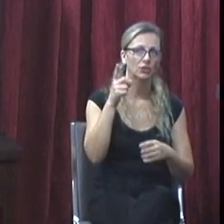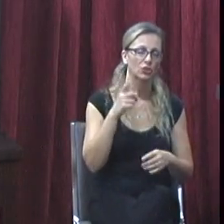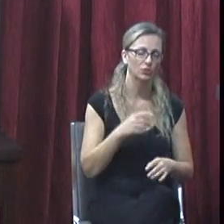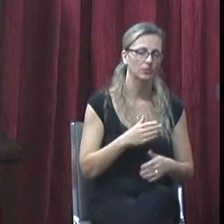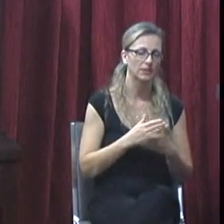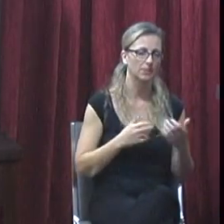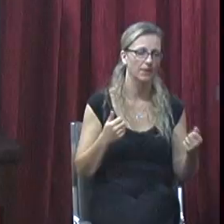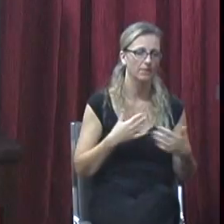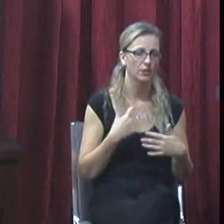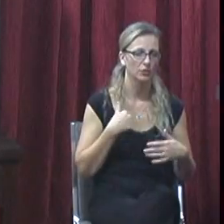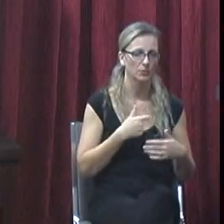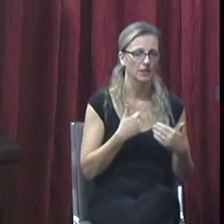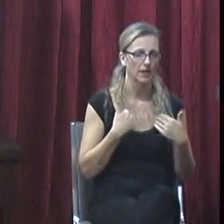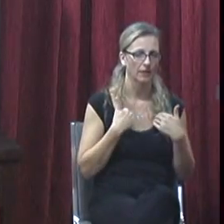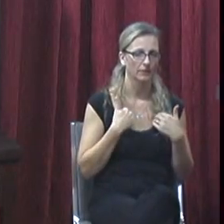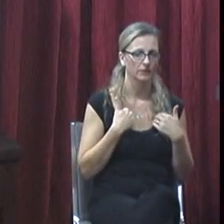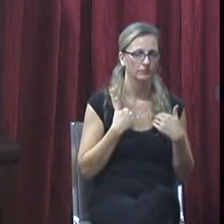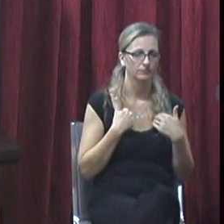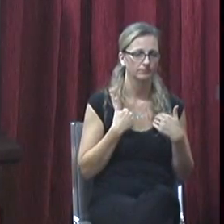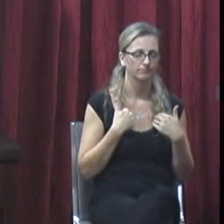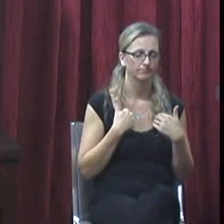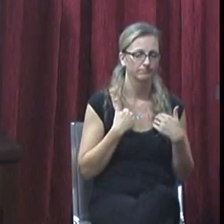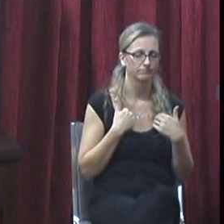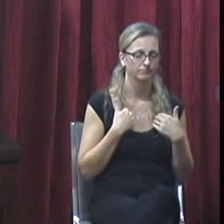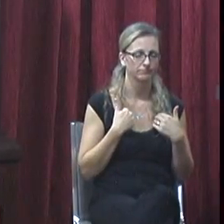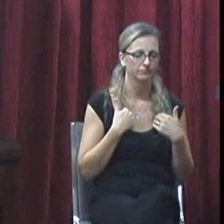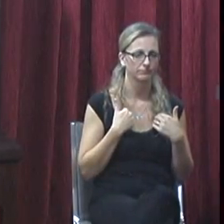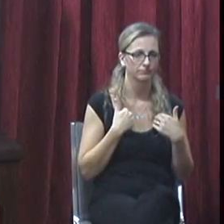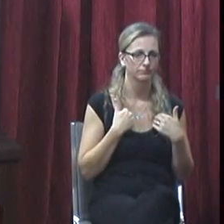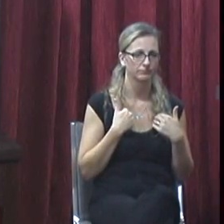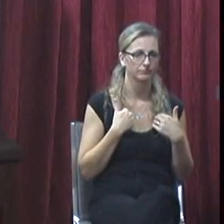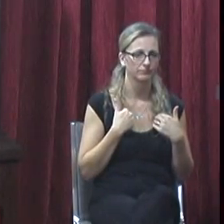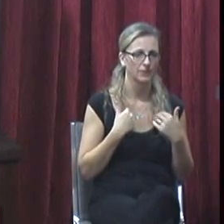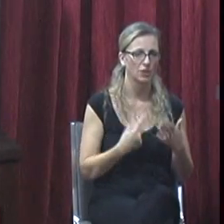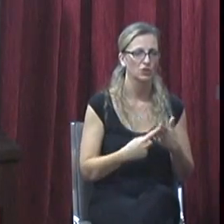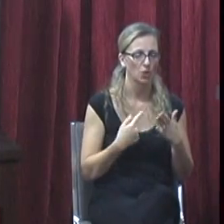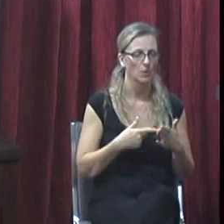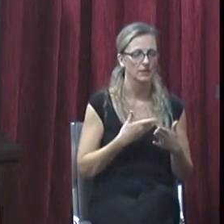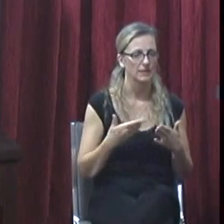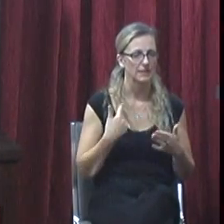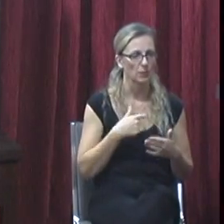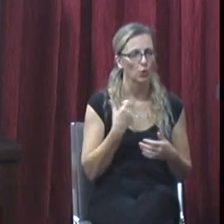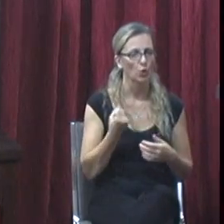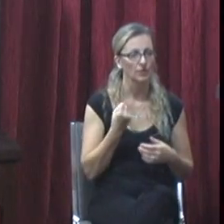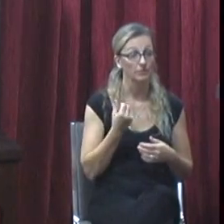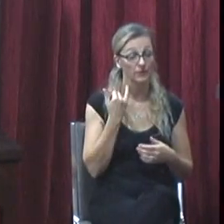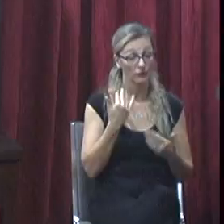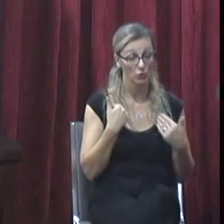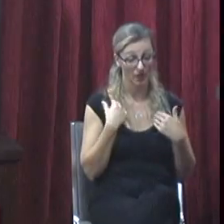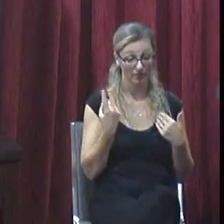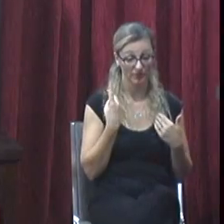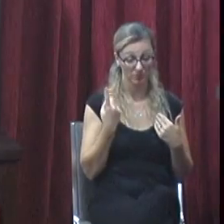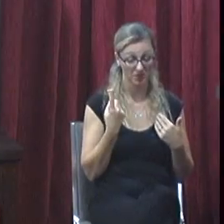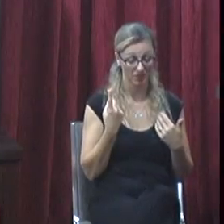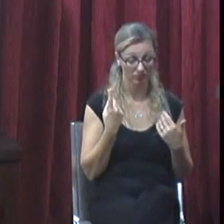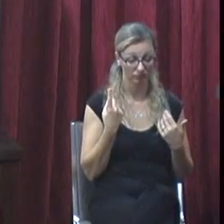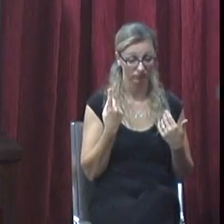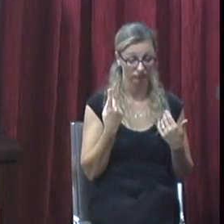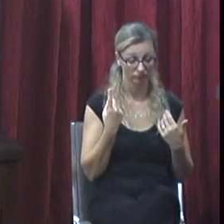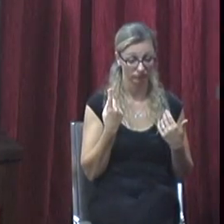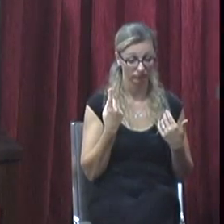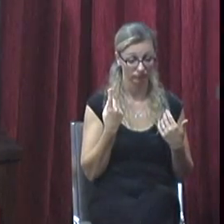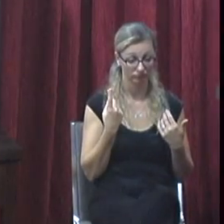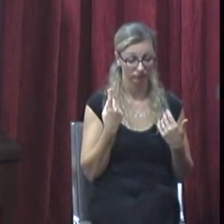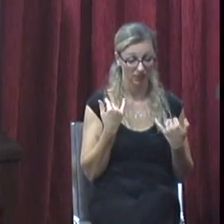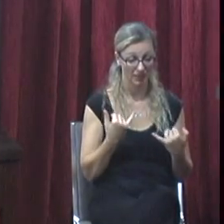Show us through those things, Lord, the things that we're holding on to. And if you've got something right now, just put it out there and put it on the